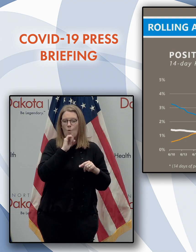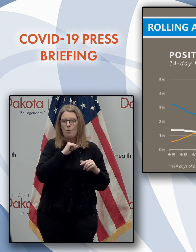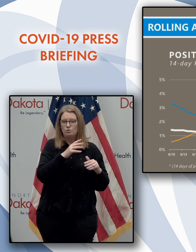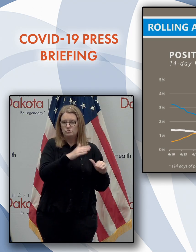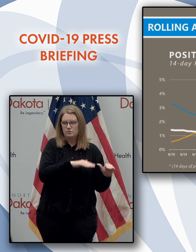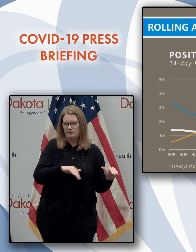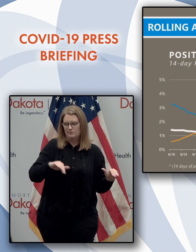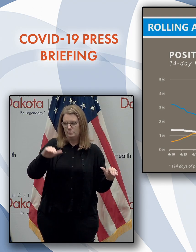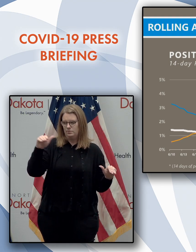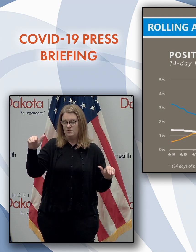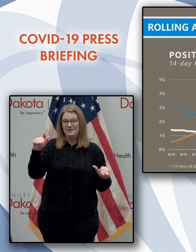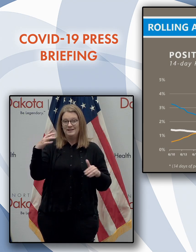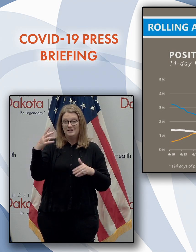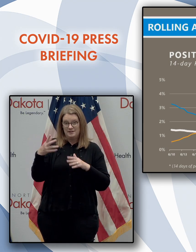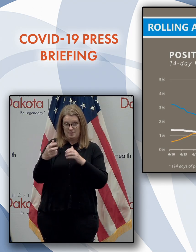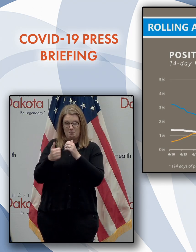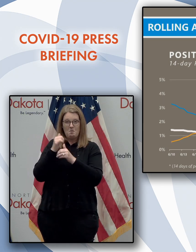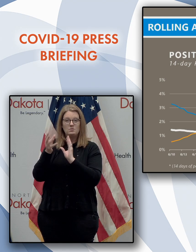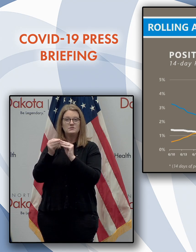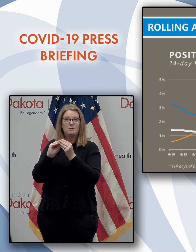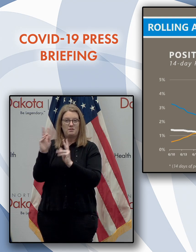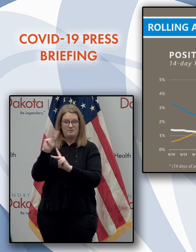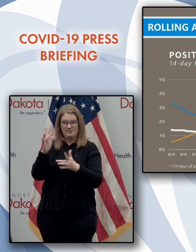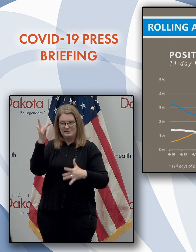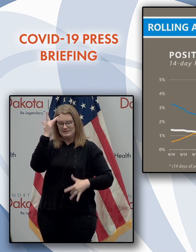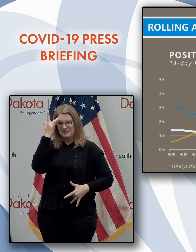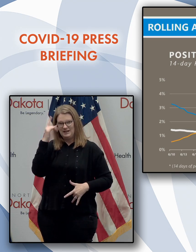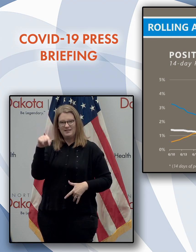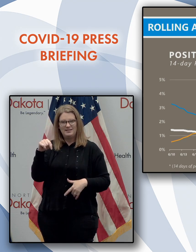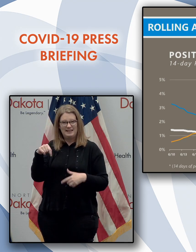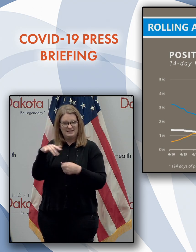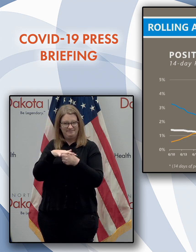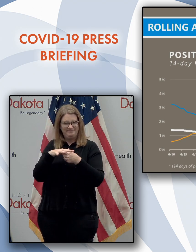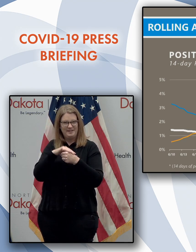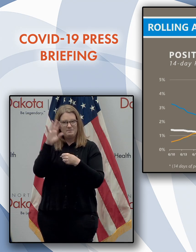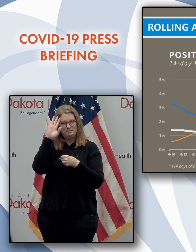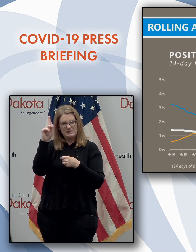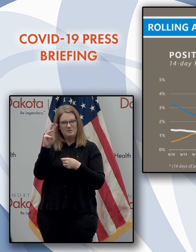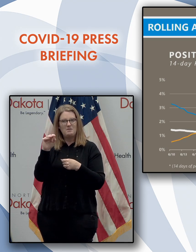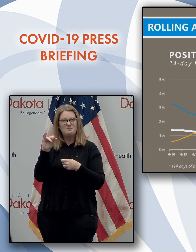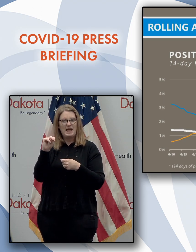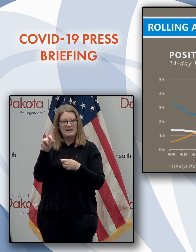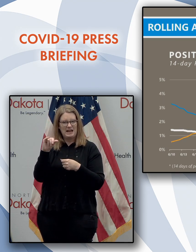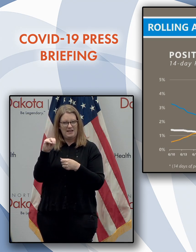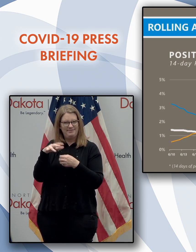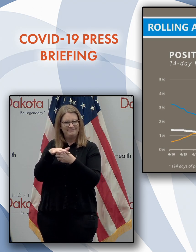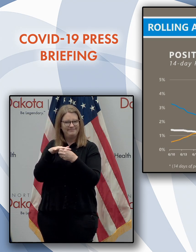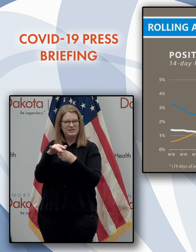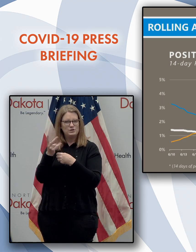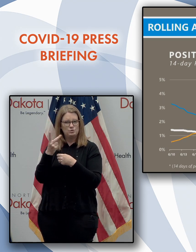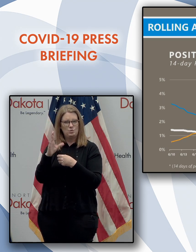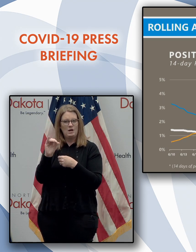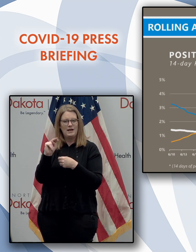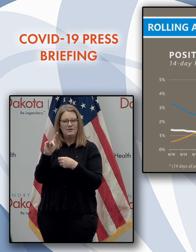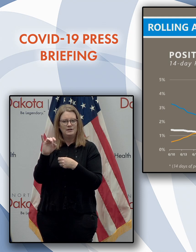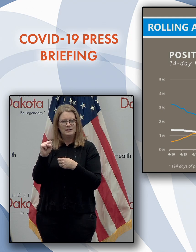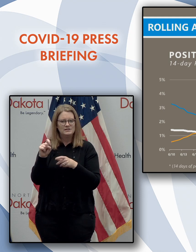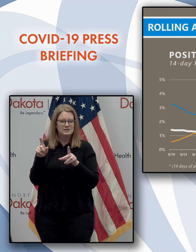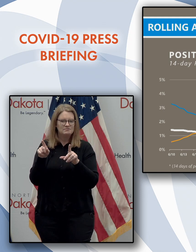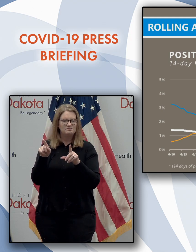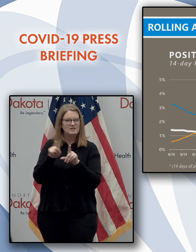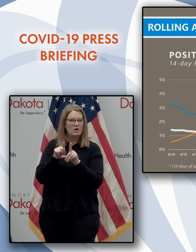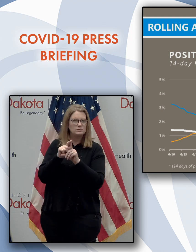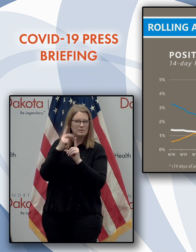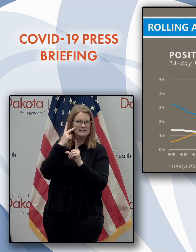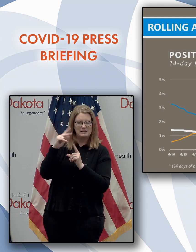got the most number of active cases now in Burley-Morton, rising above the state average, but it also is starting to flatten out, which is